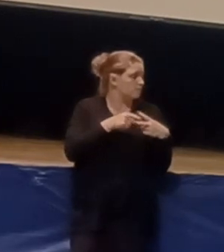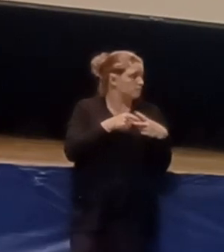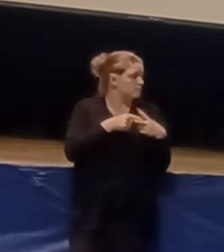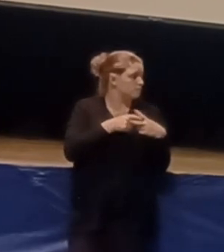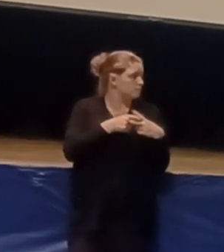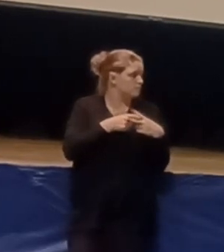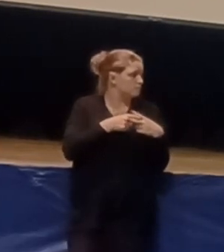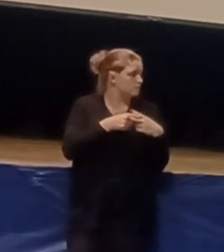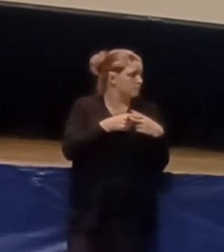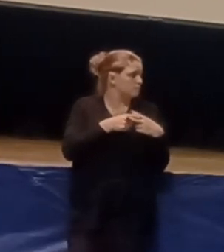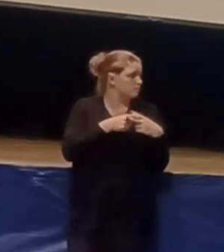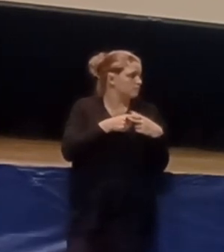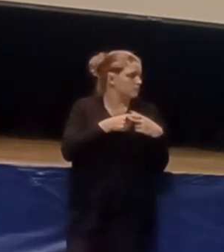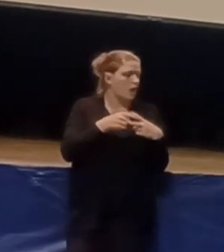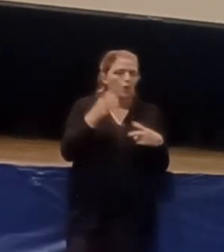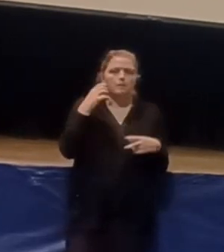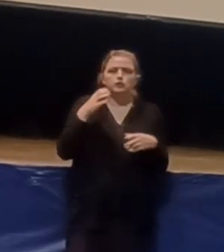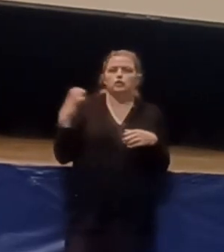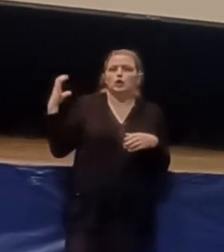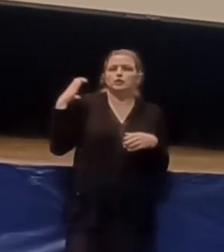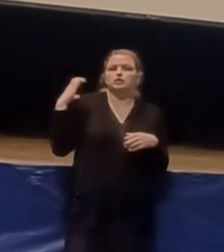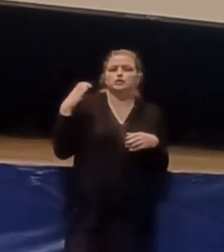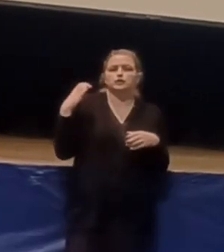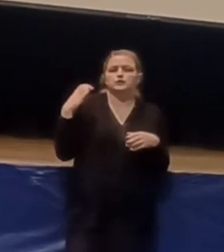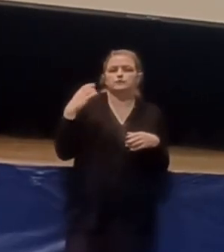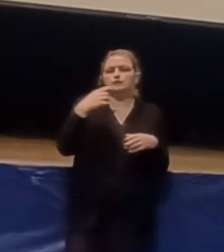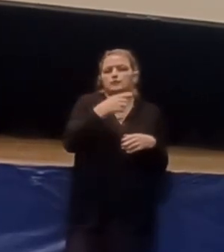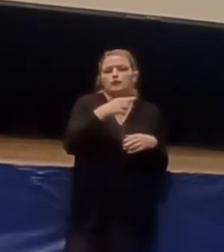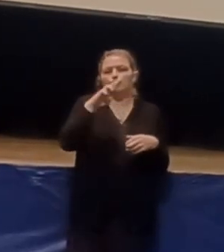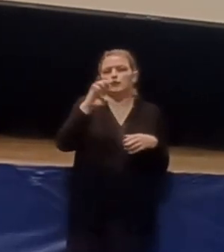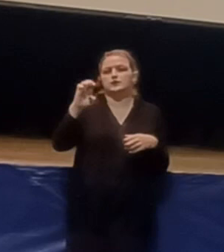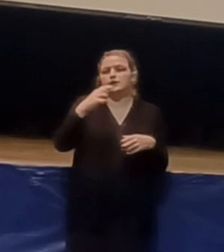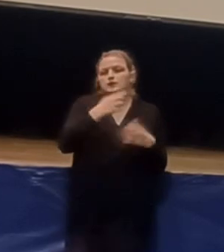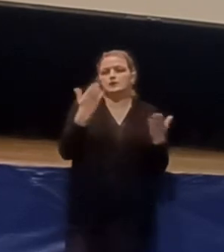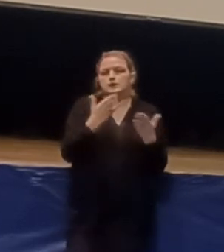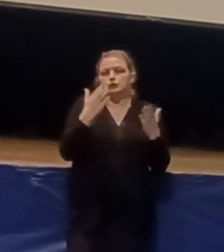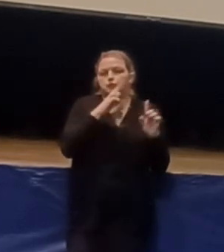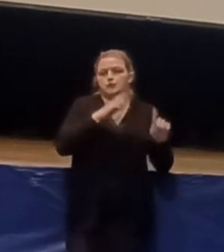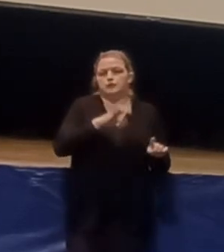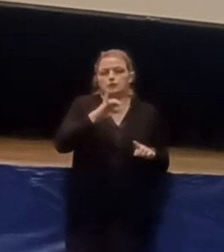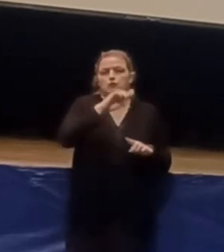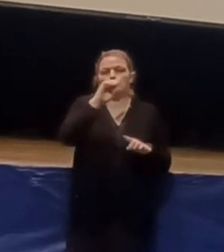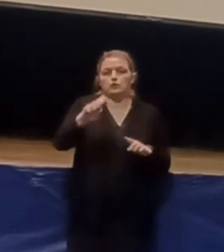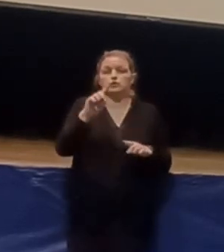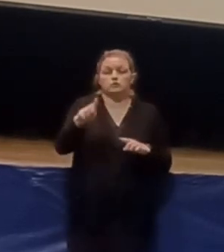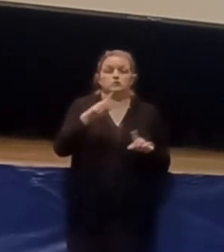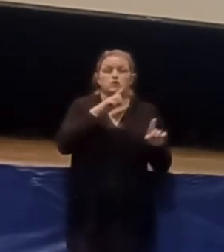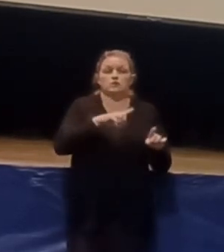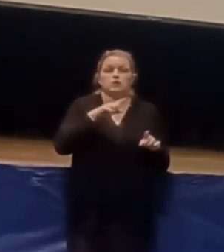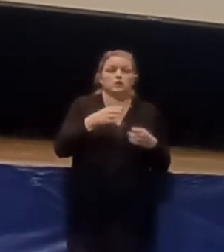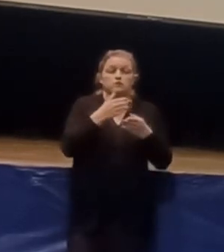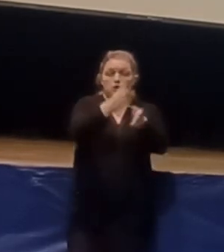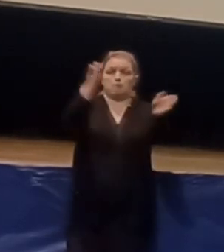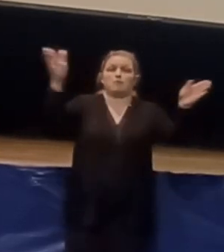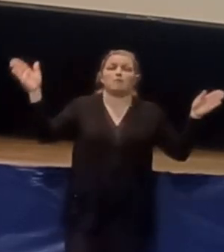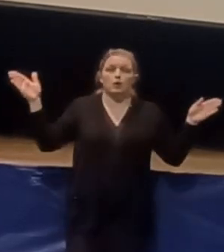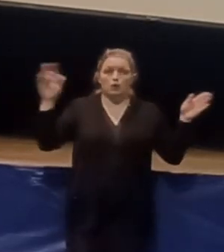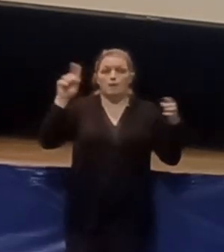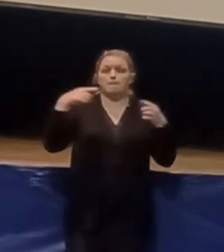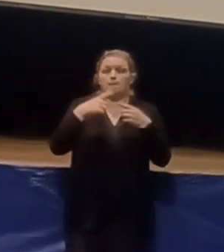to make sure that our chief of real estate was here, as answering that question is kind of part of a larger question about